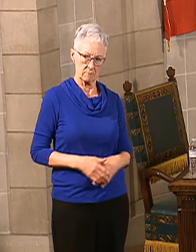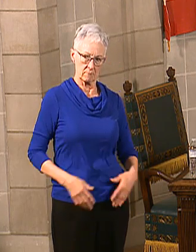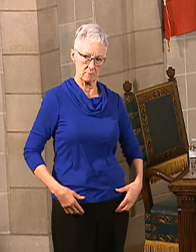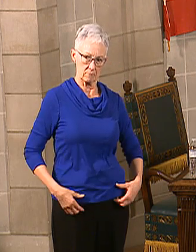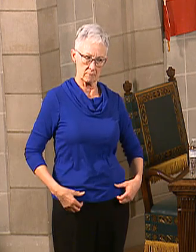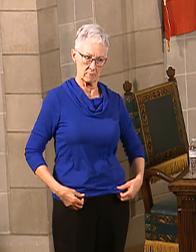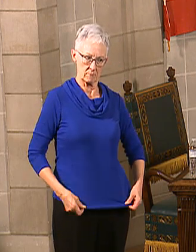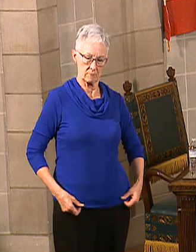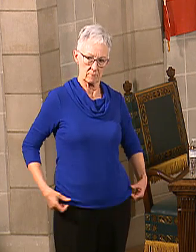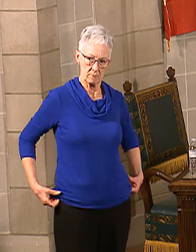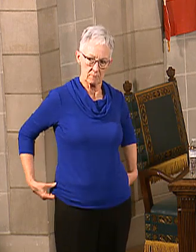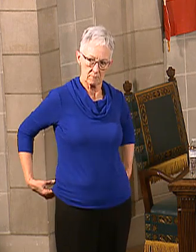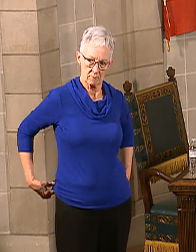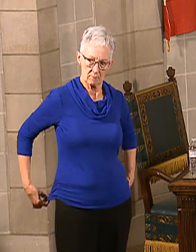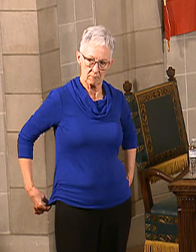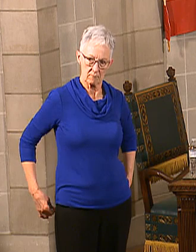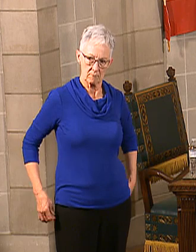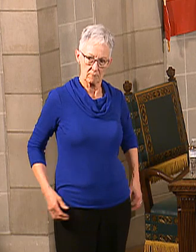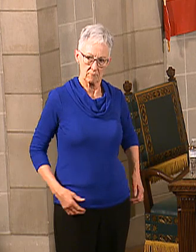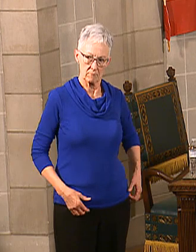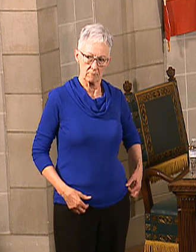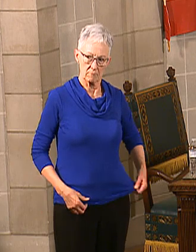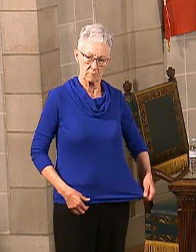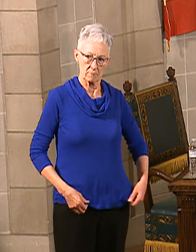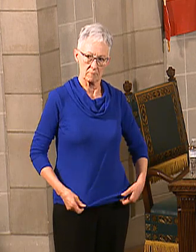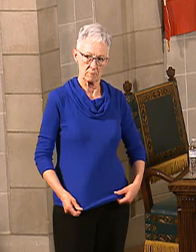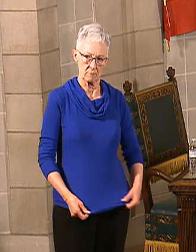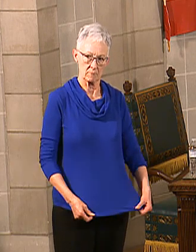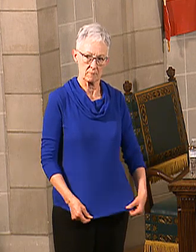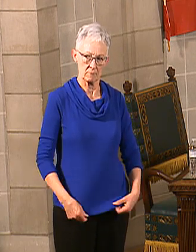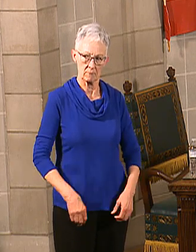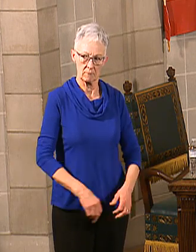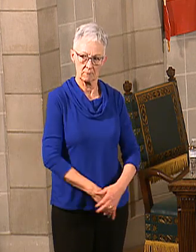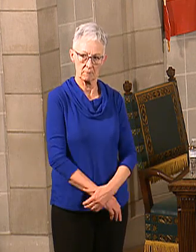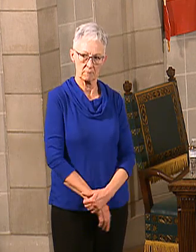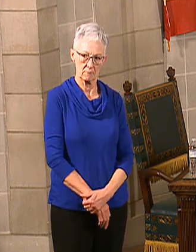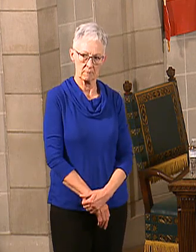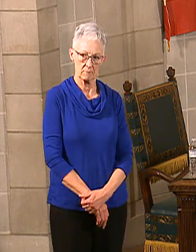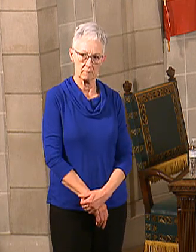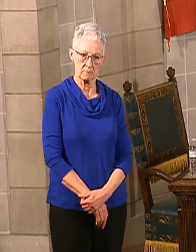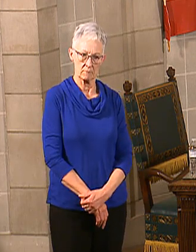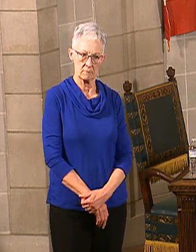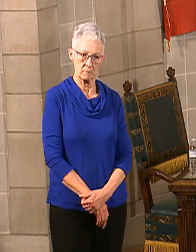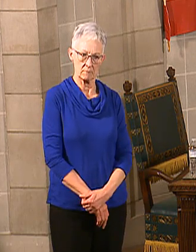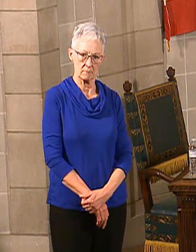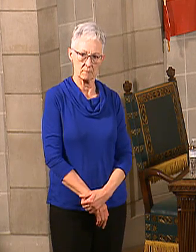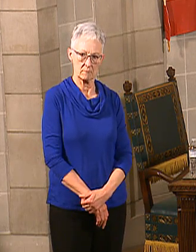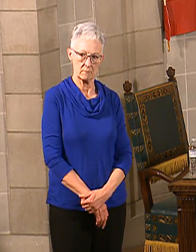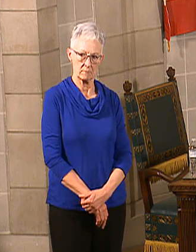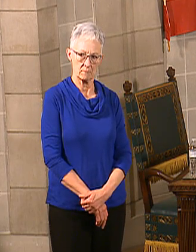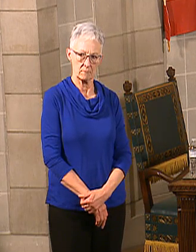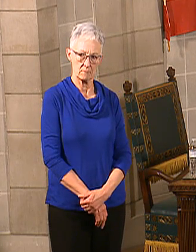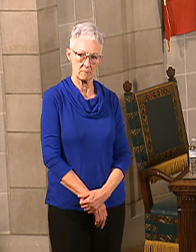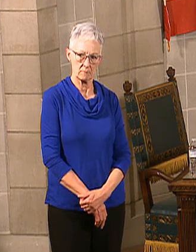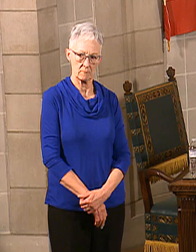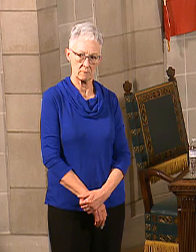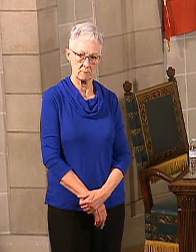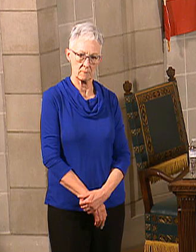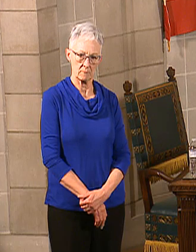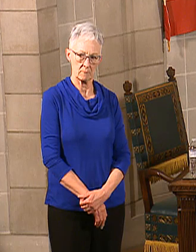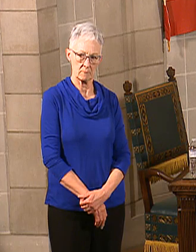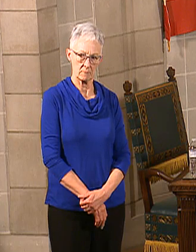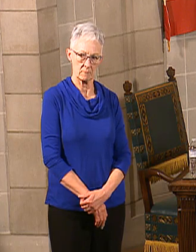He says, will there only be mega rolls of toilet paper available statewide? And what actions could the state take if customers don't follow